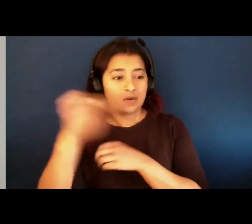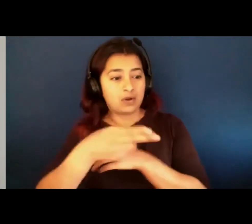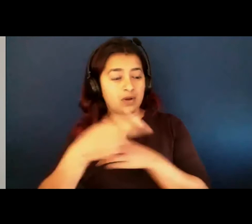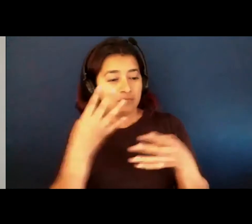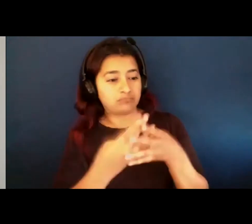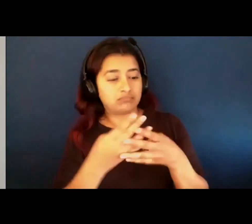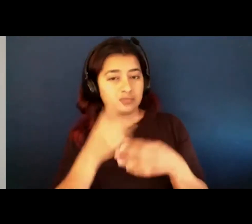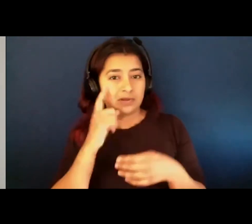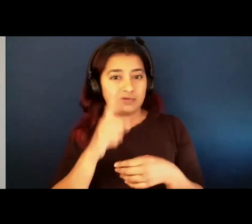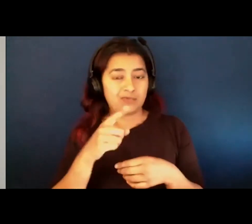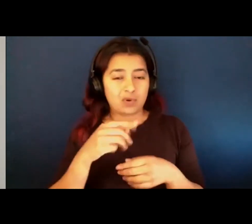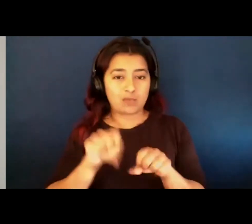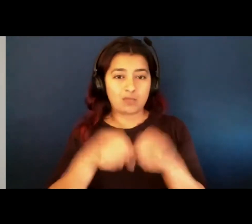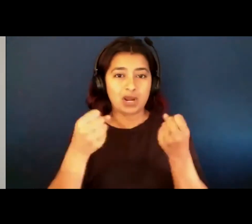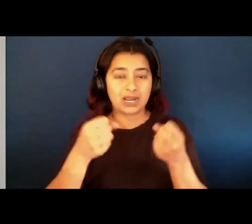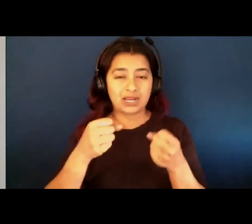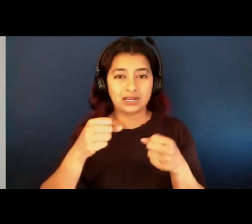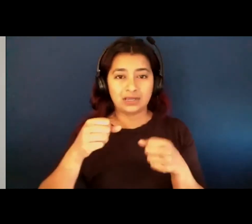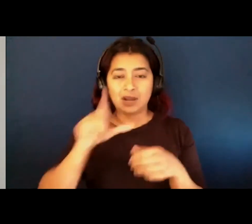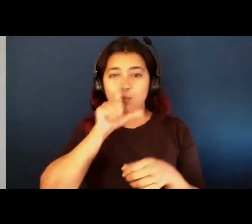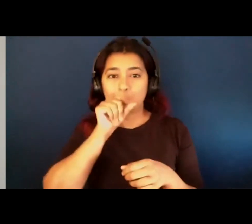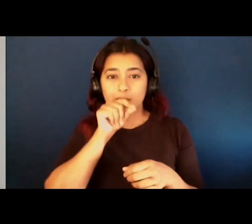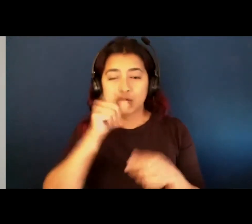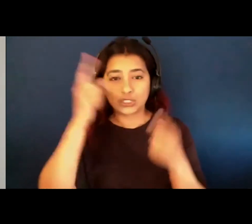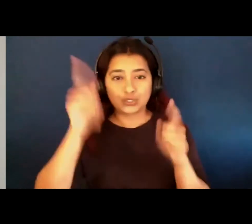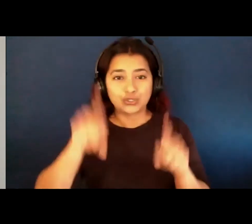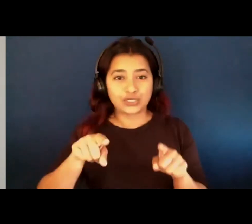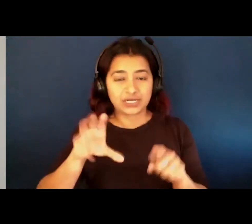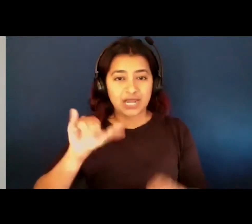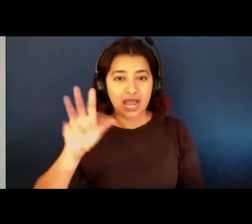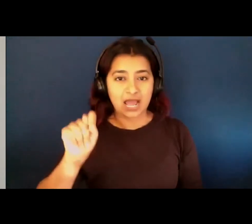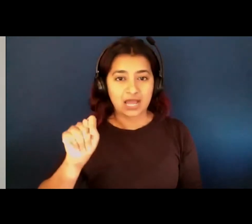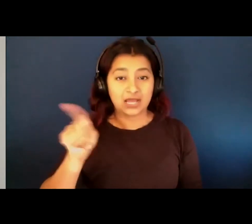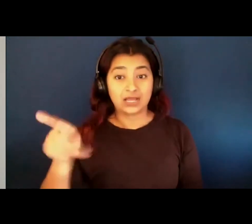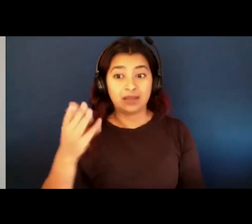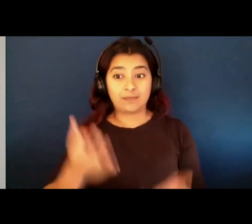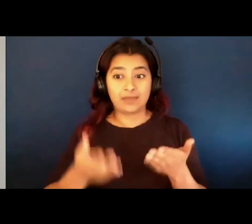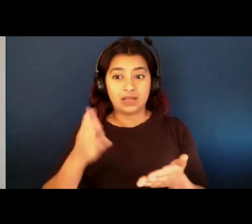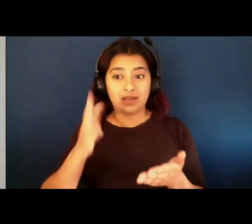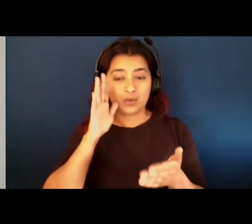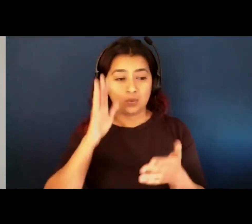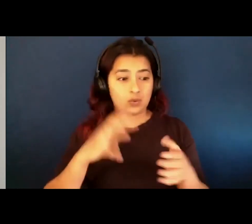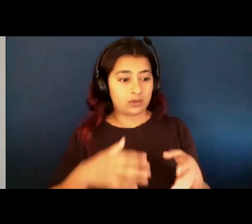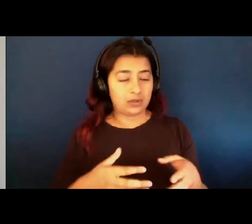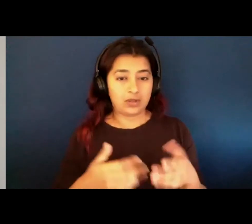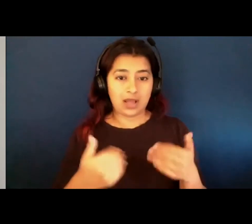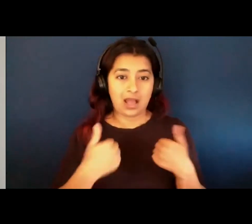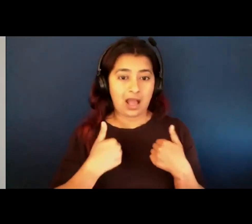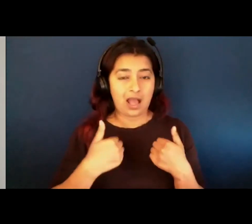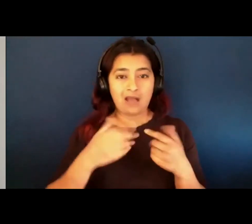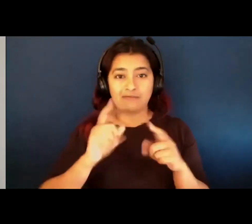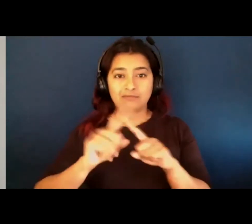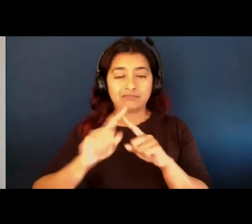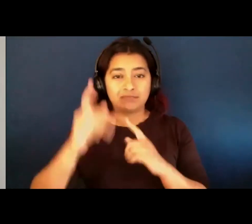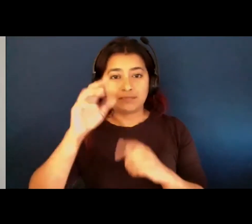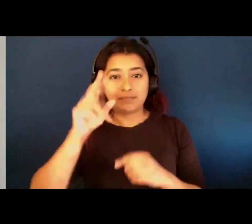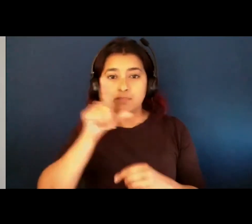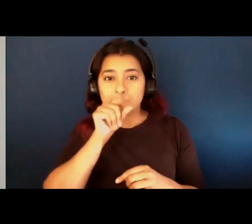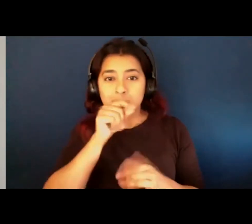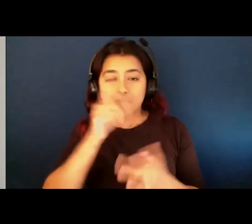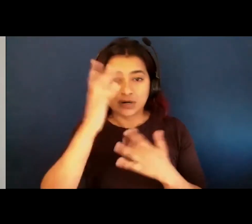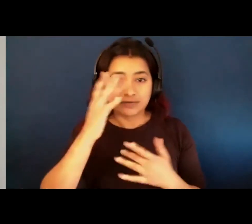Bird Treaty Act. She worried that they might contract bird fancier's lung, or worse, parrot